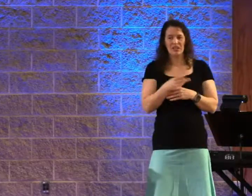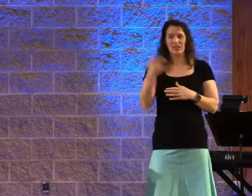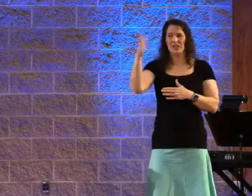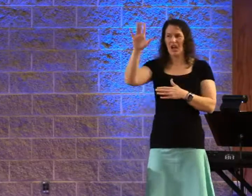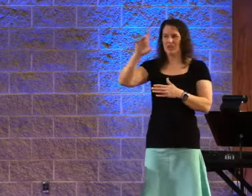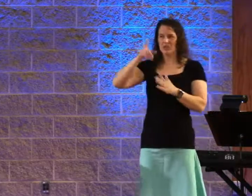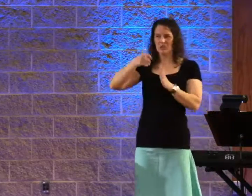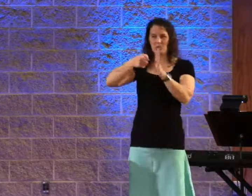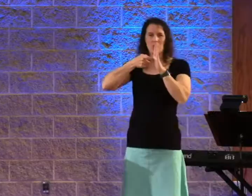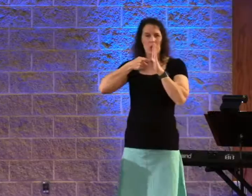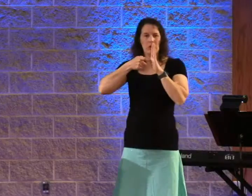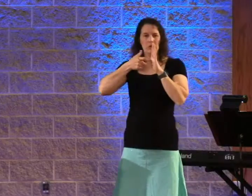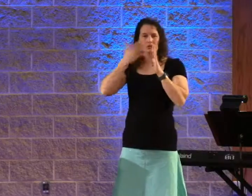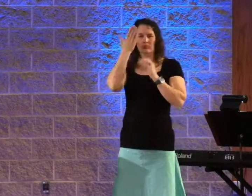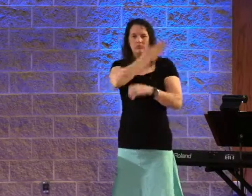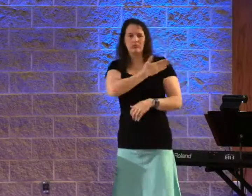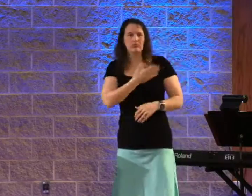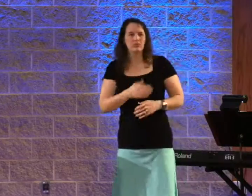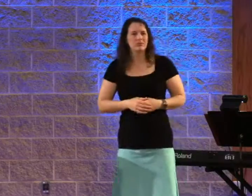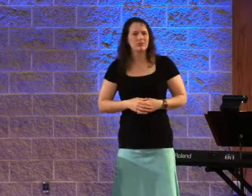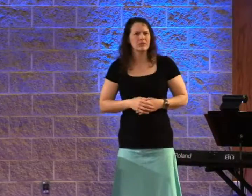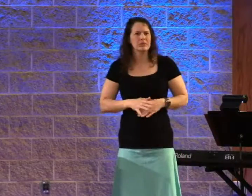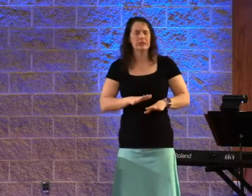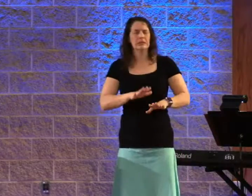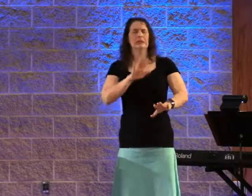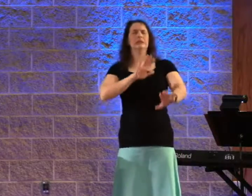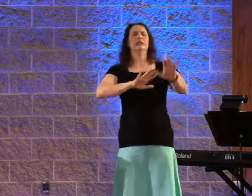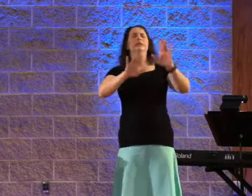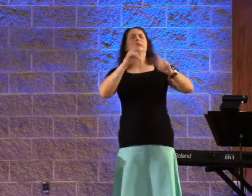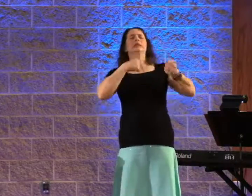God's obligated to overlook it.